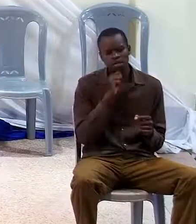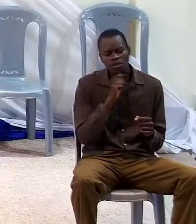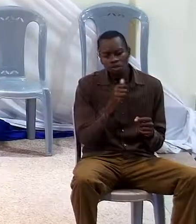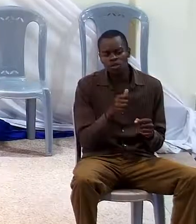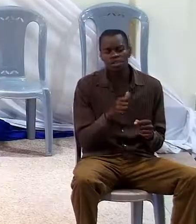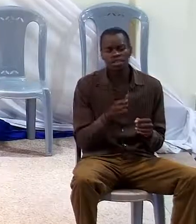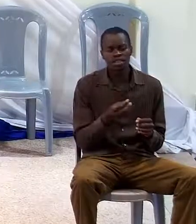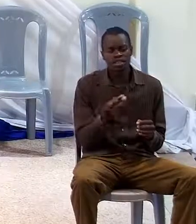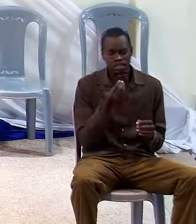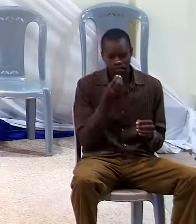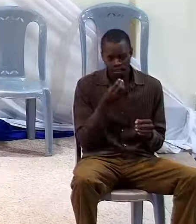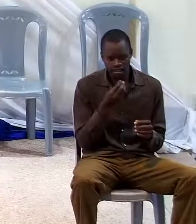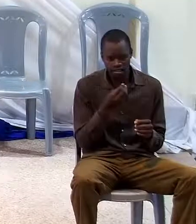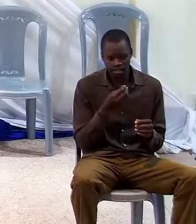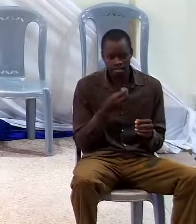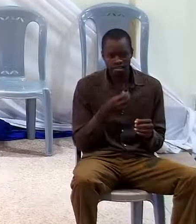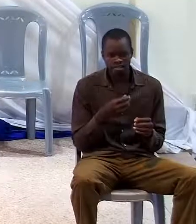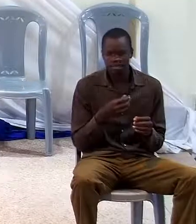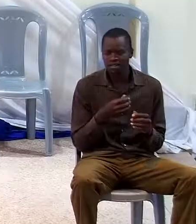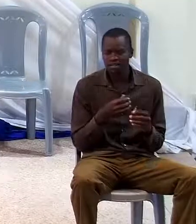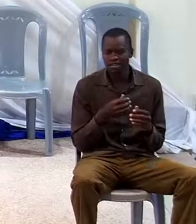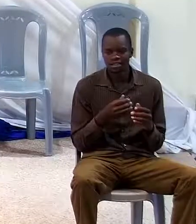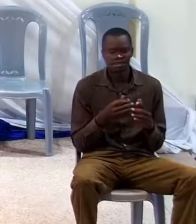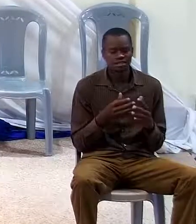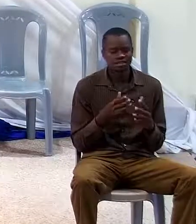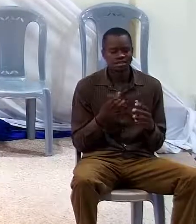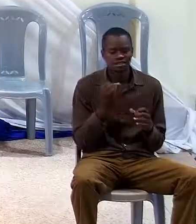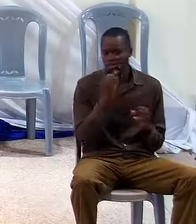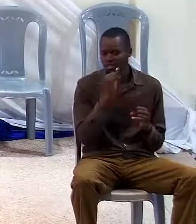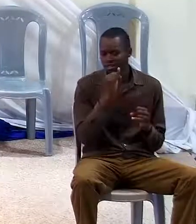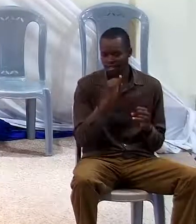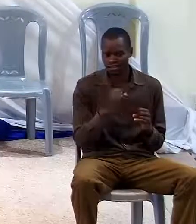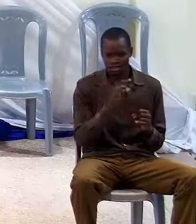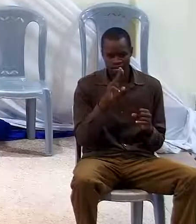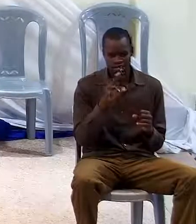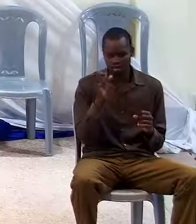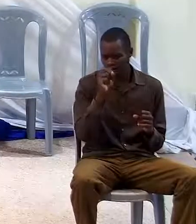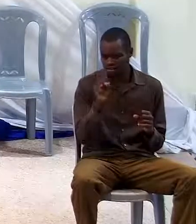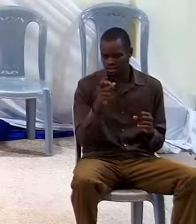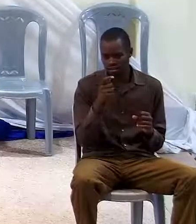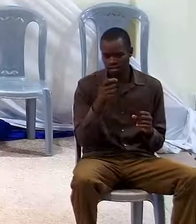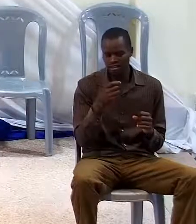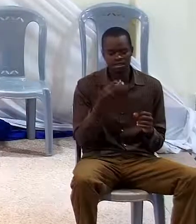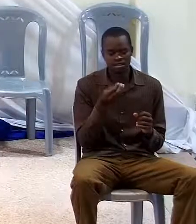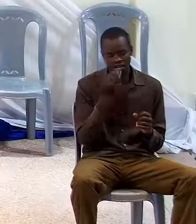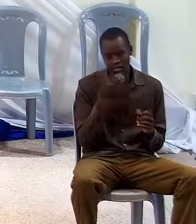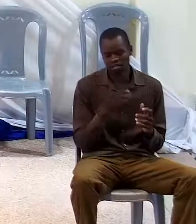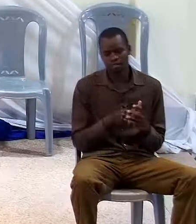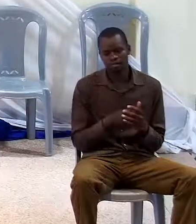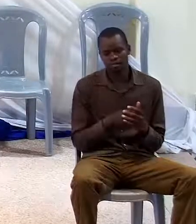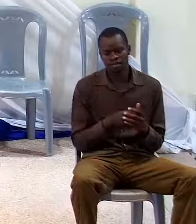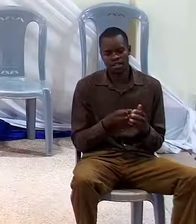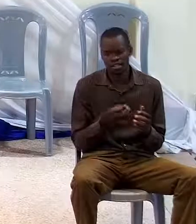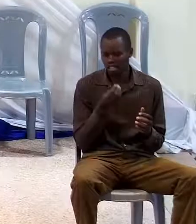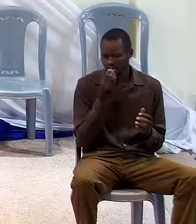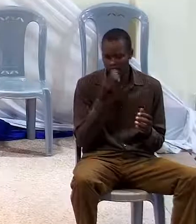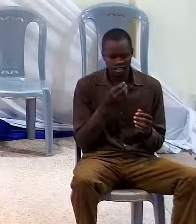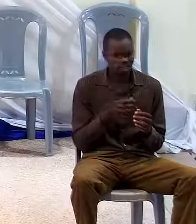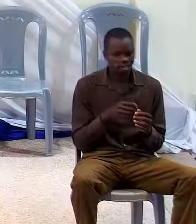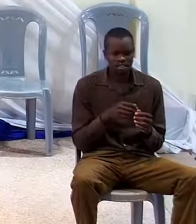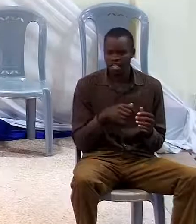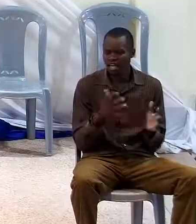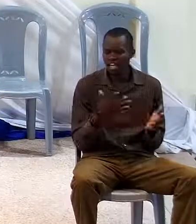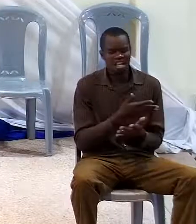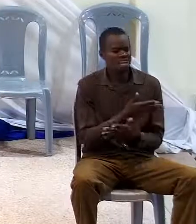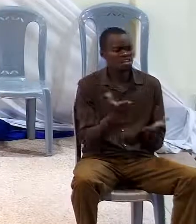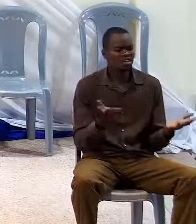you eat. Don't just get anywhere. And whenever you see food, you must